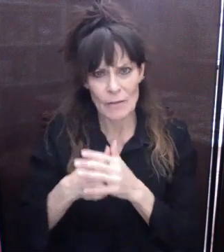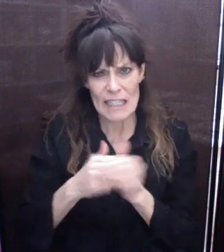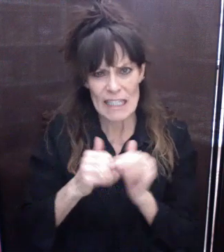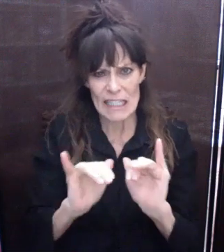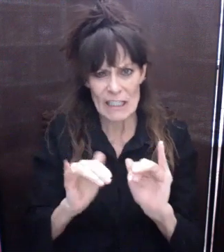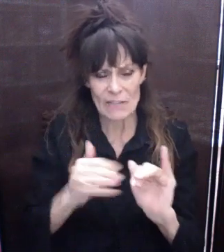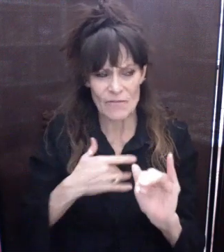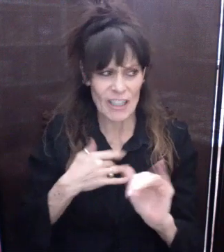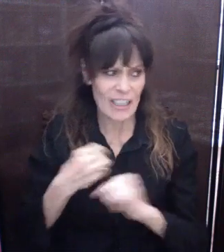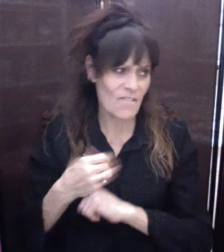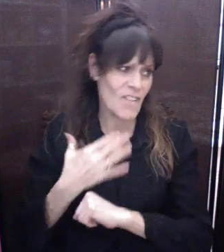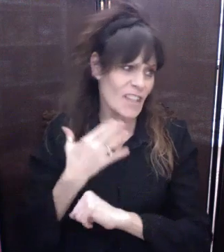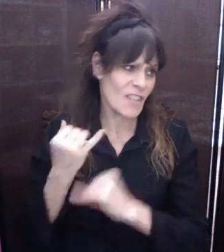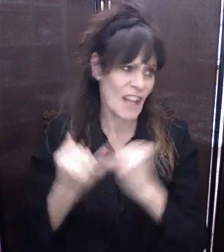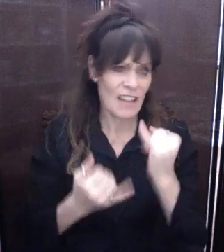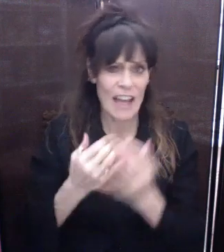last bottle of vodka. And